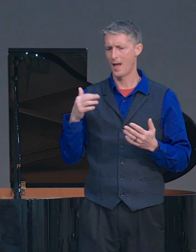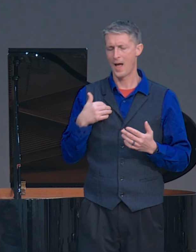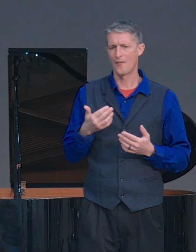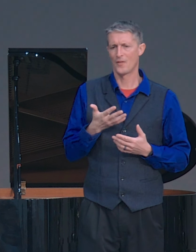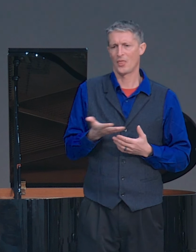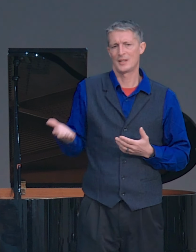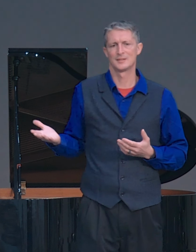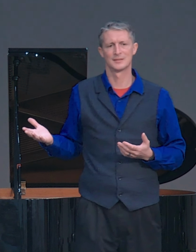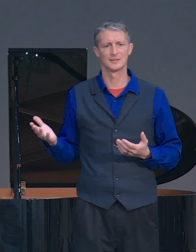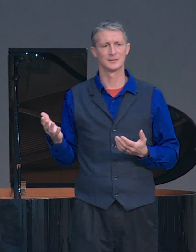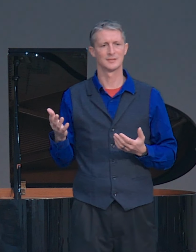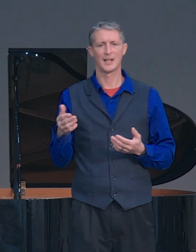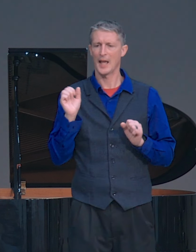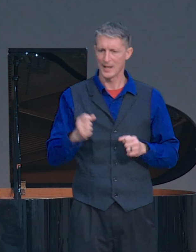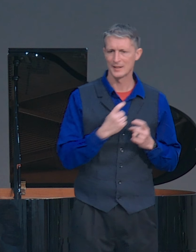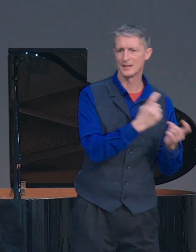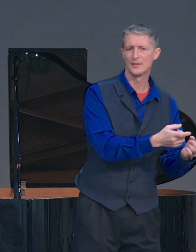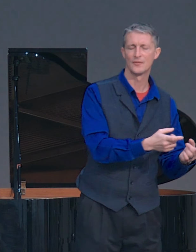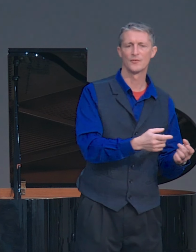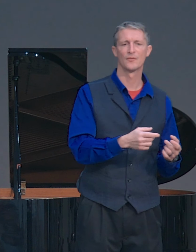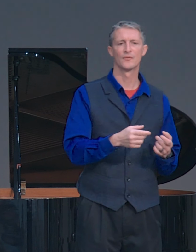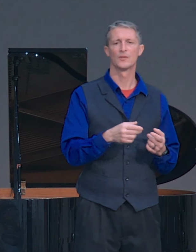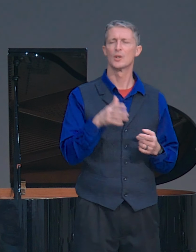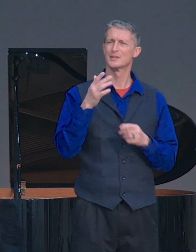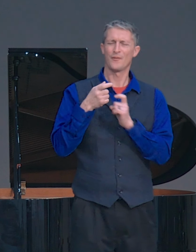That's why there is no room for pride.